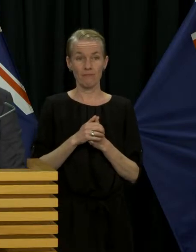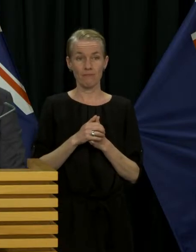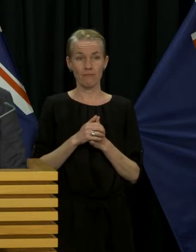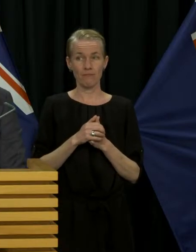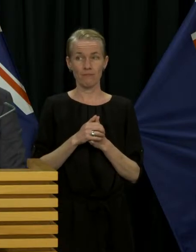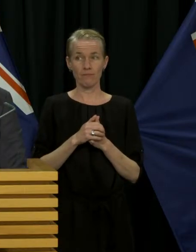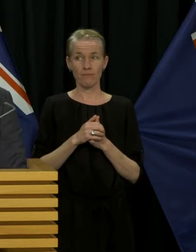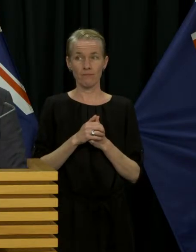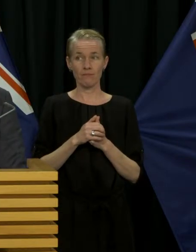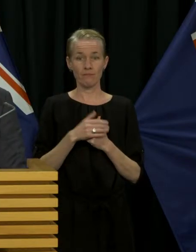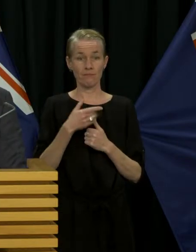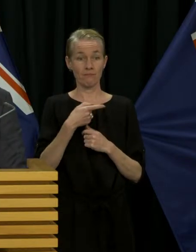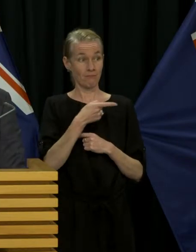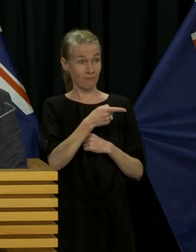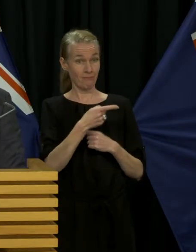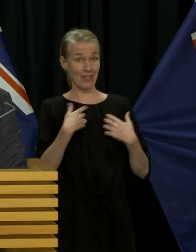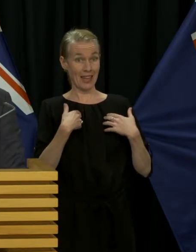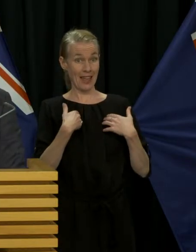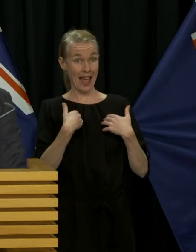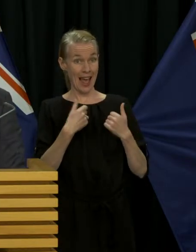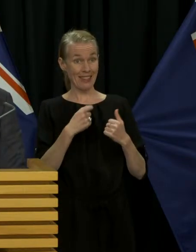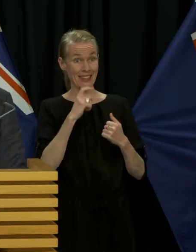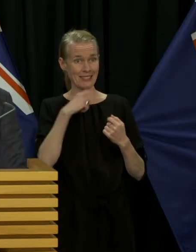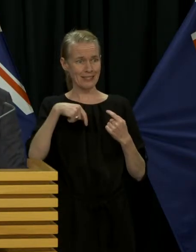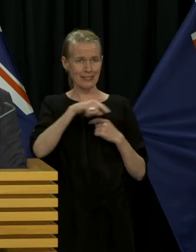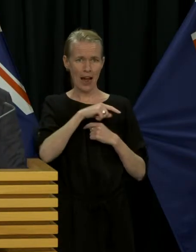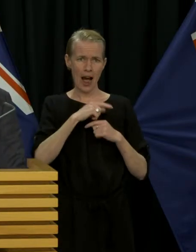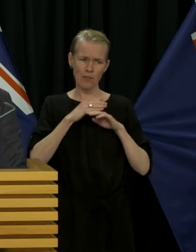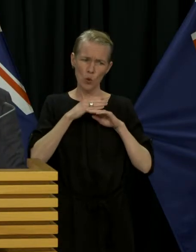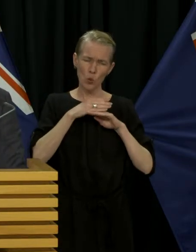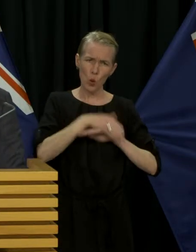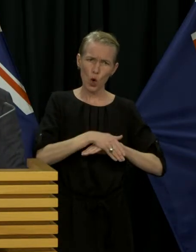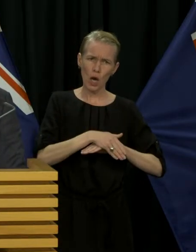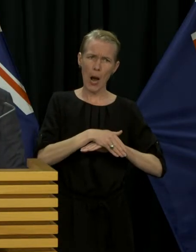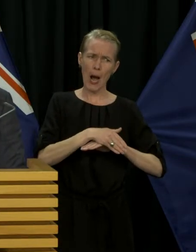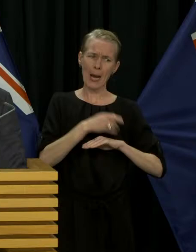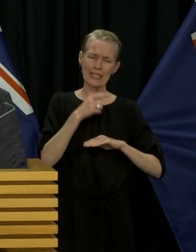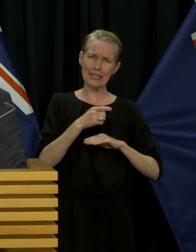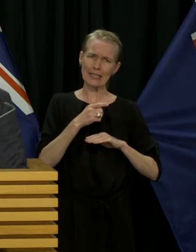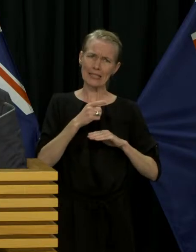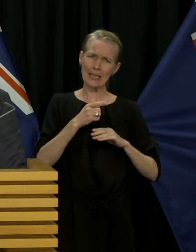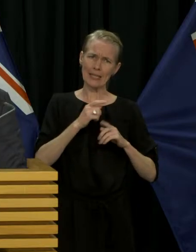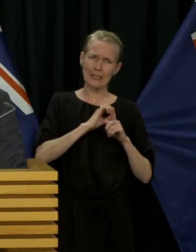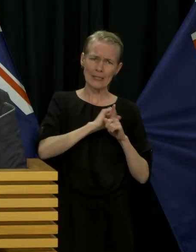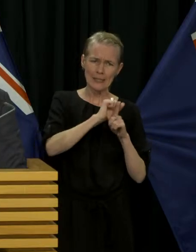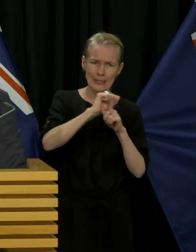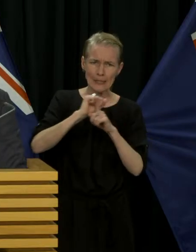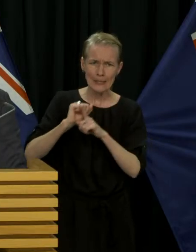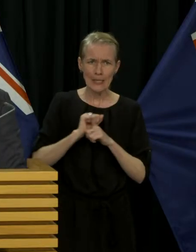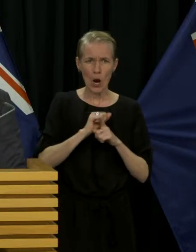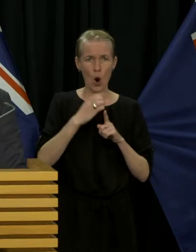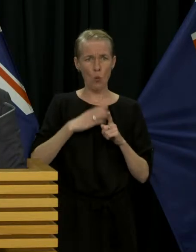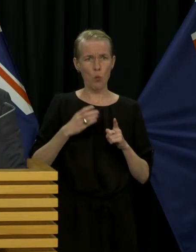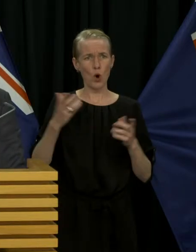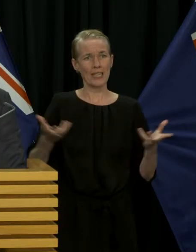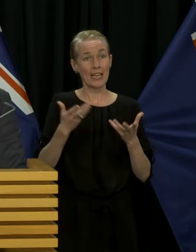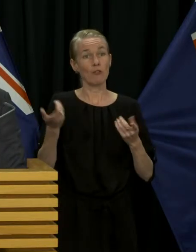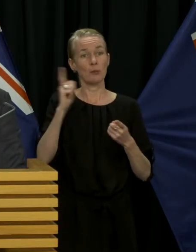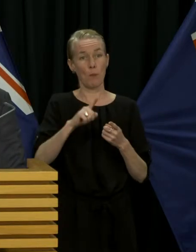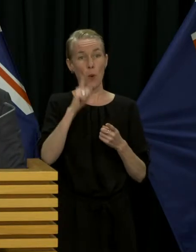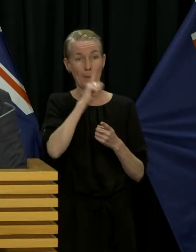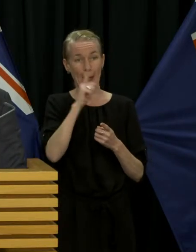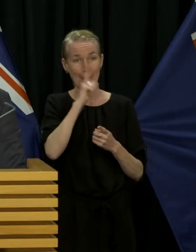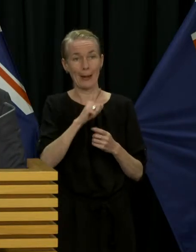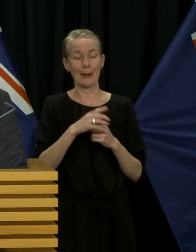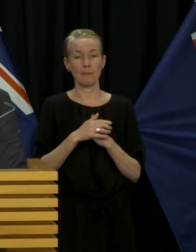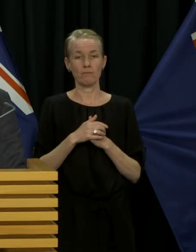lack of willingness by Health to push into that and to try and get those numbers back up again, and I have confidence that they're working very hard to do that. Who isn't willing then?